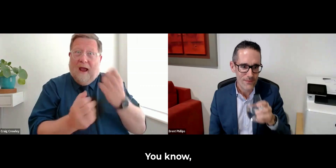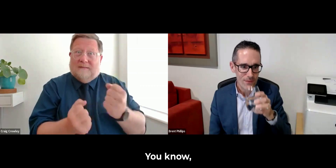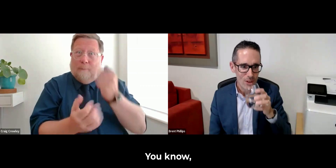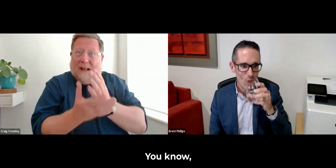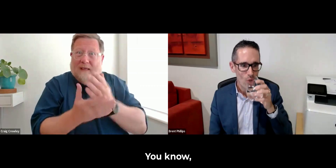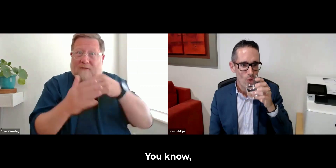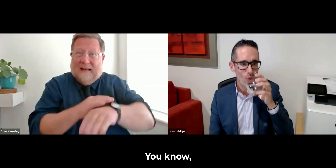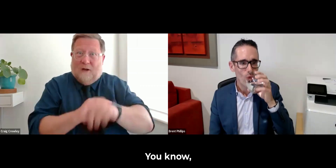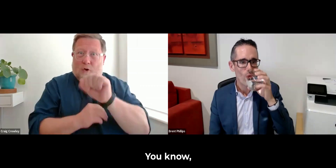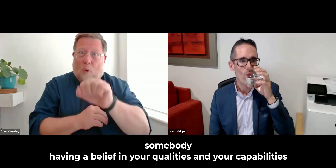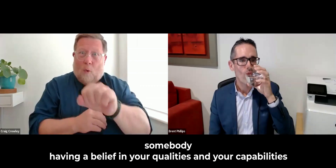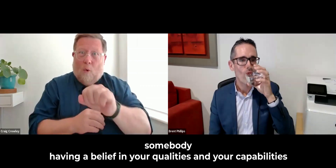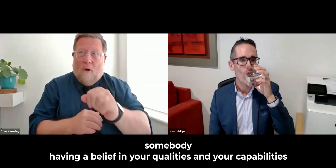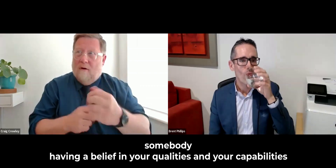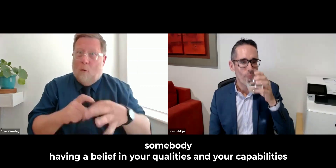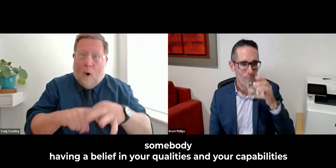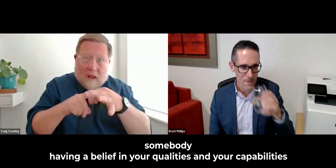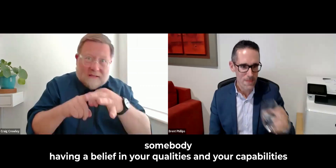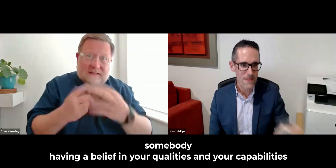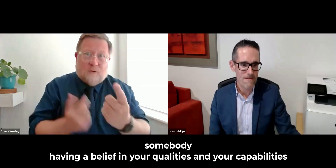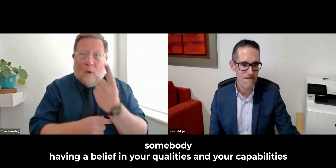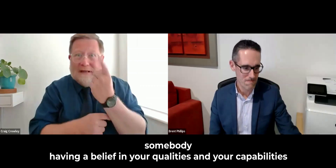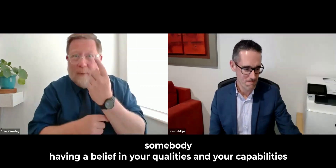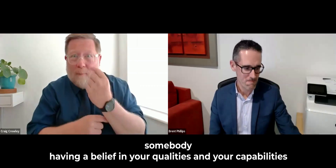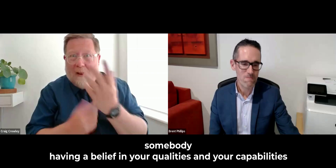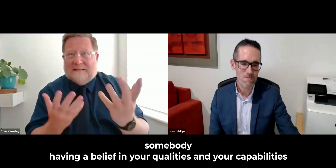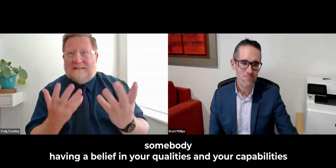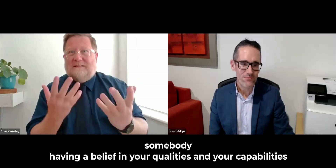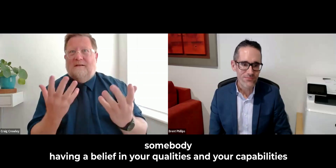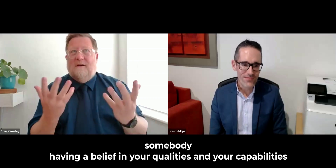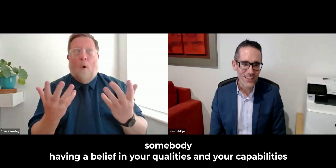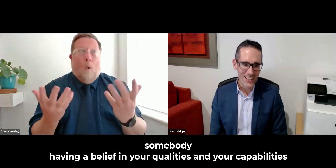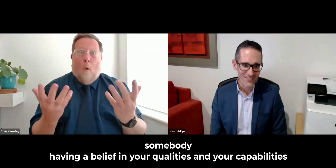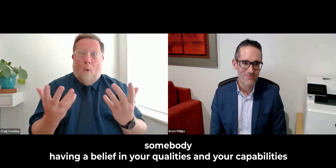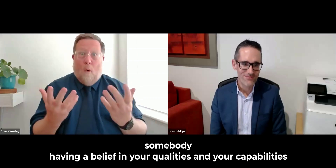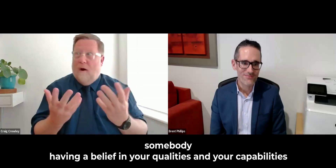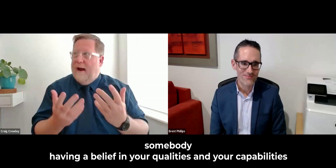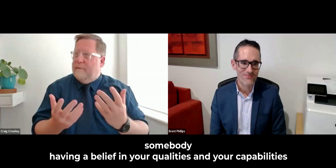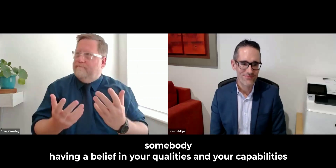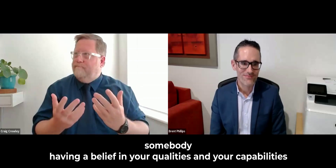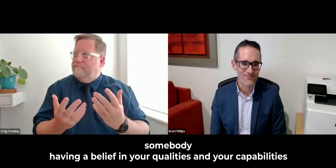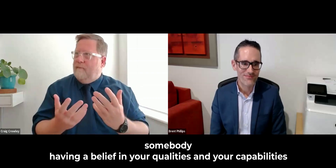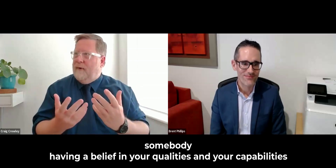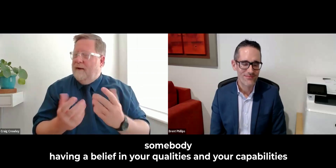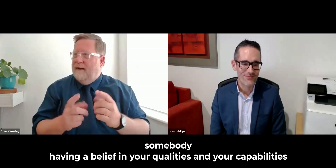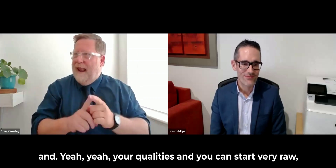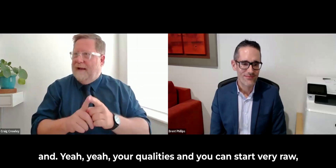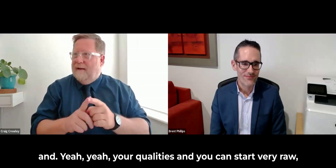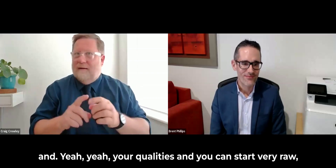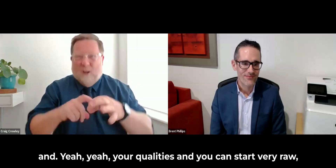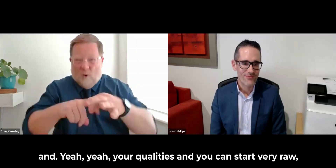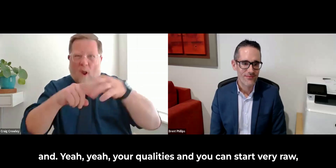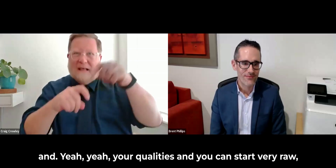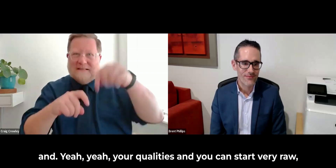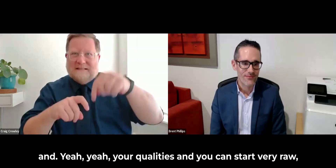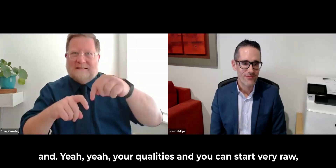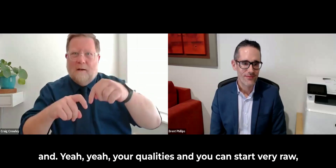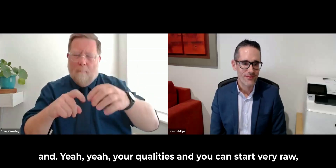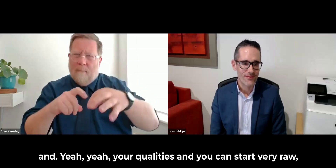Um, somebody having a belief in your qualities and your capabilities, and